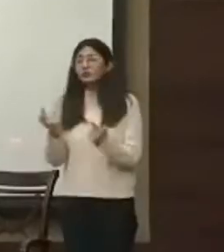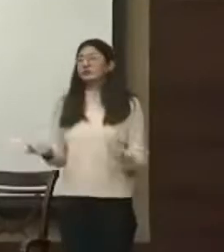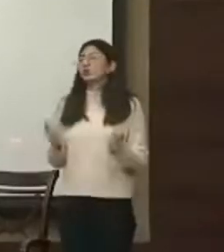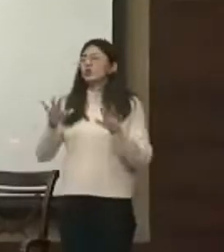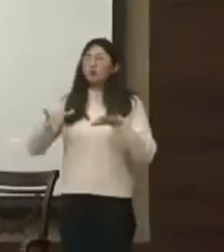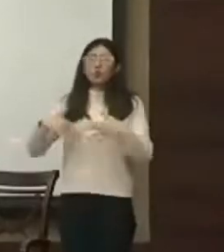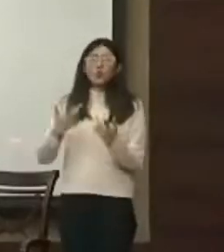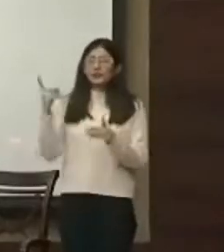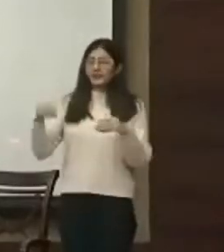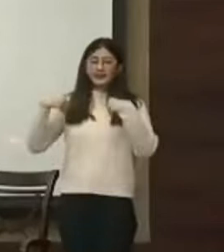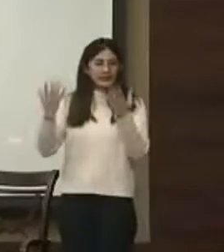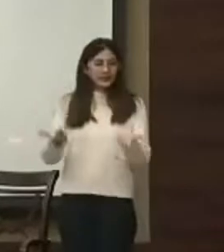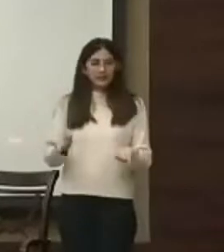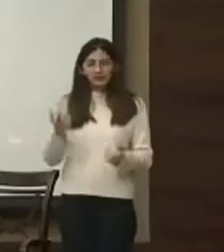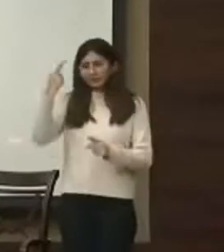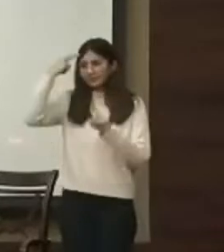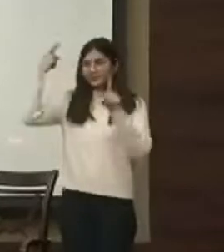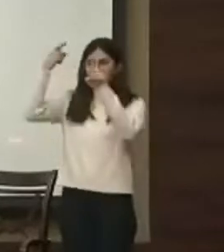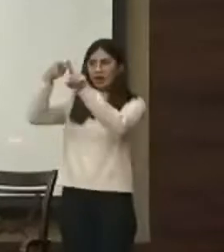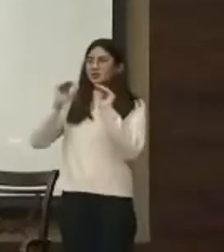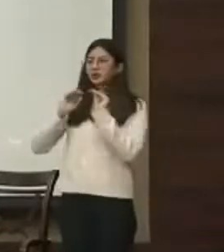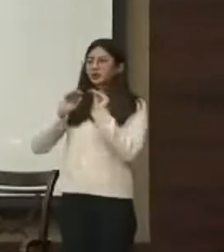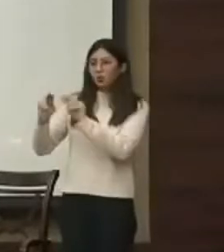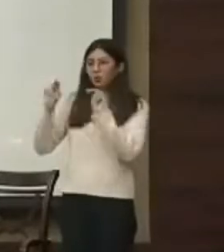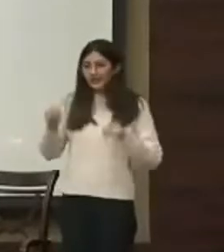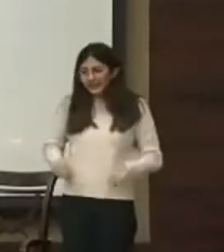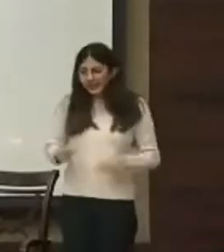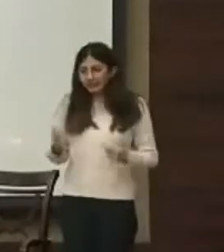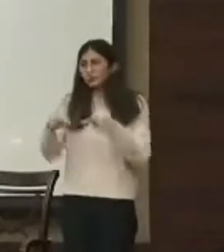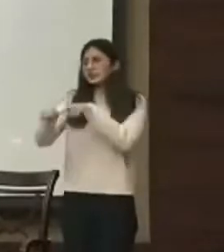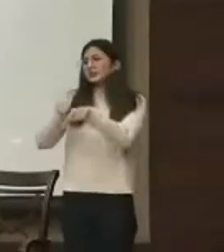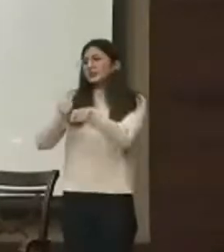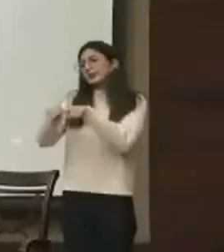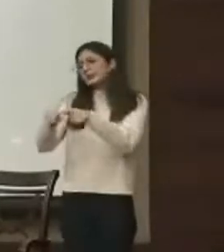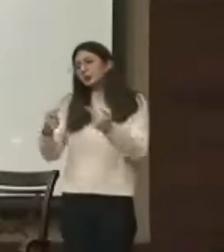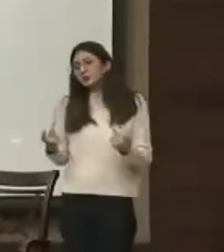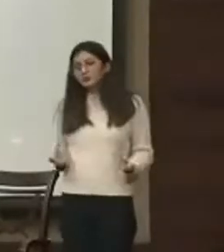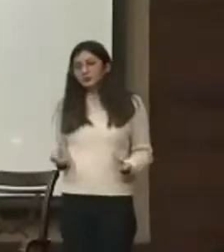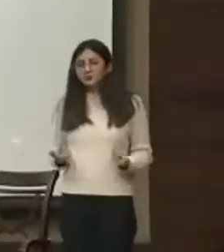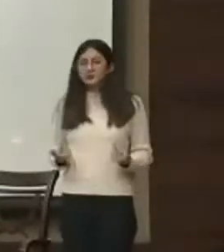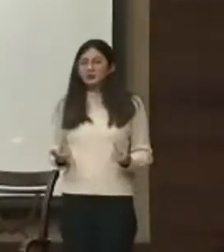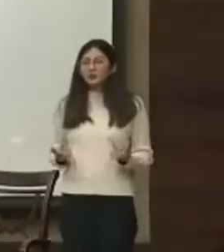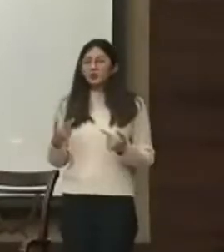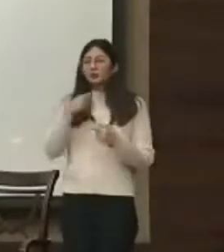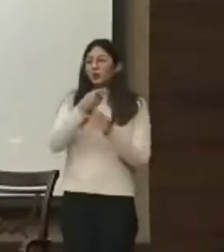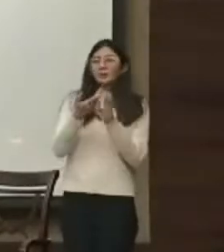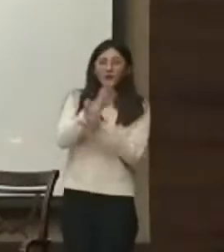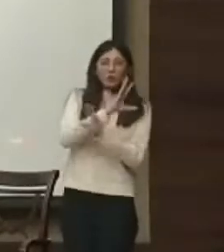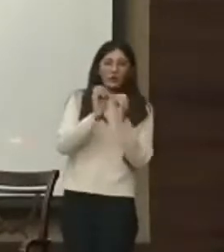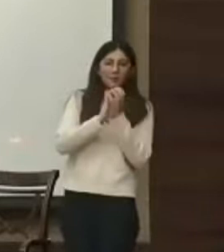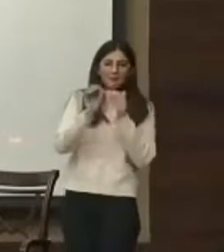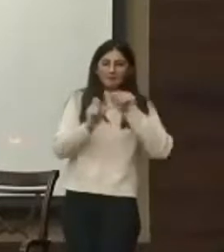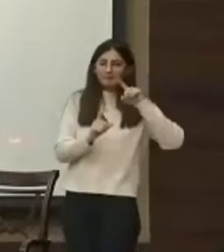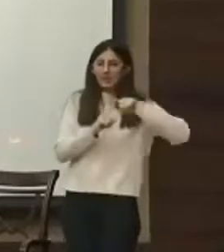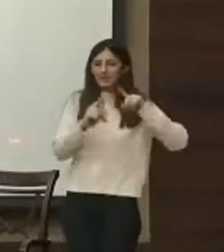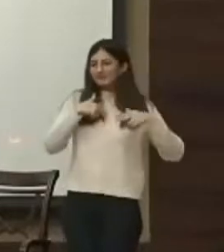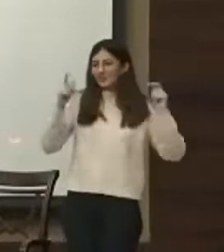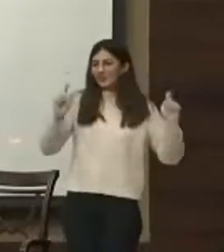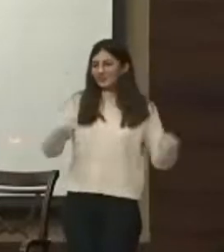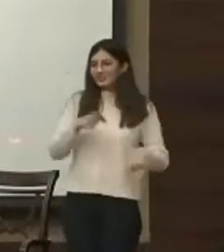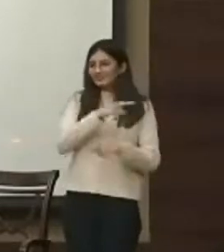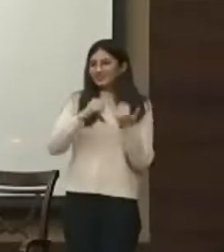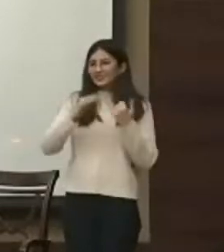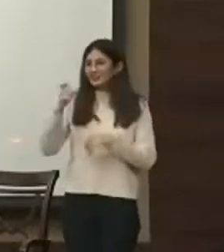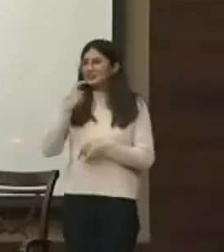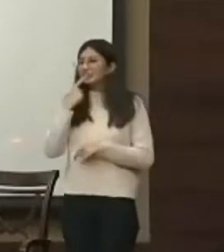they are given the targeted support that they need. Now, for example, Justice Bhatt talked about this recent Supreme Court